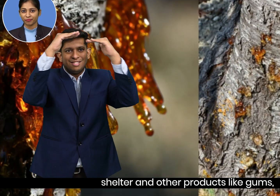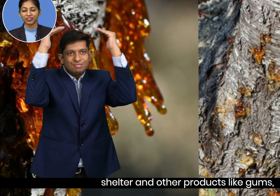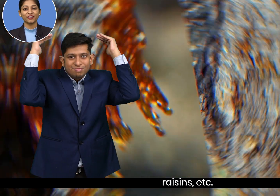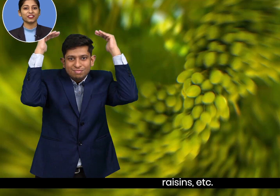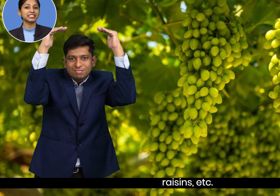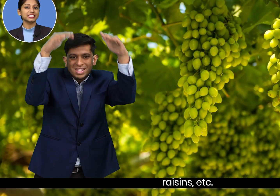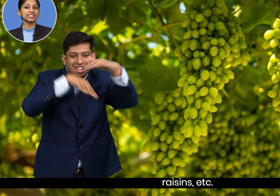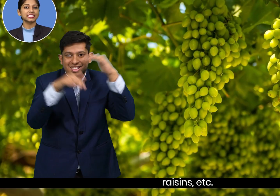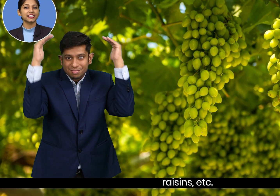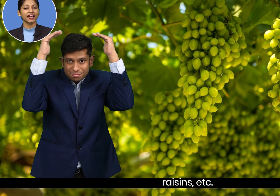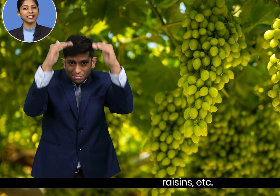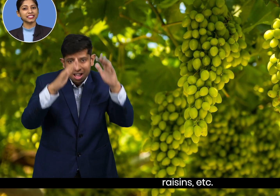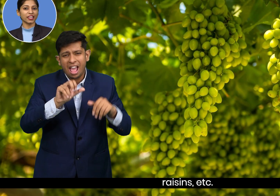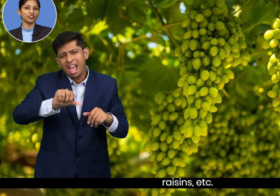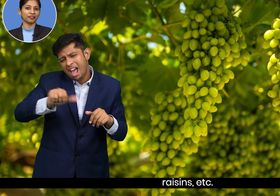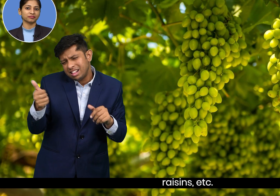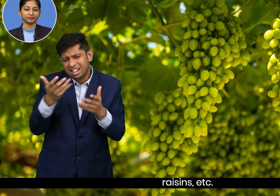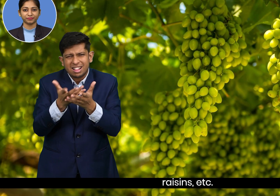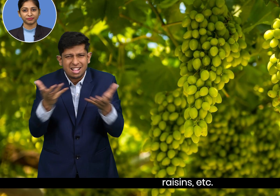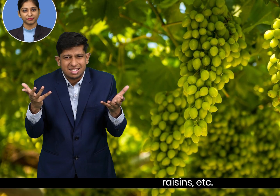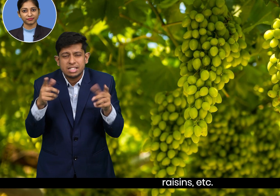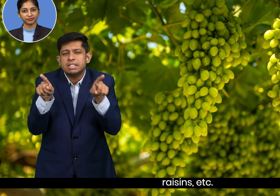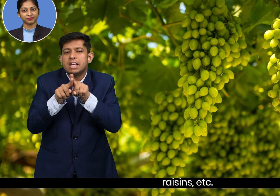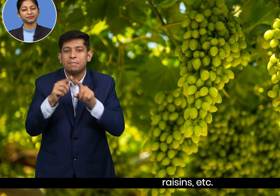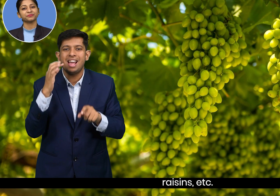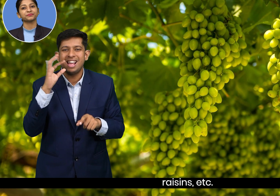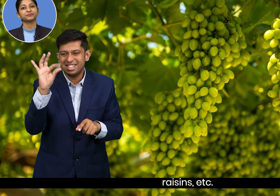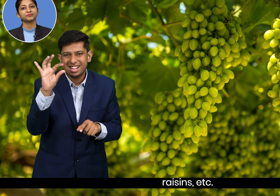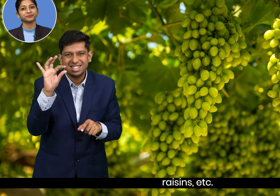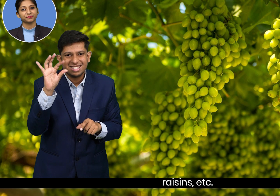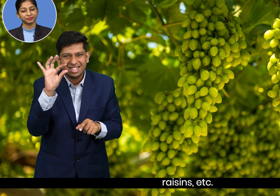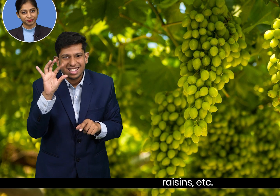gums, raisins, etc.